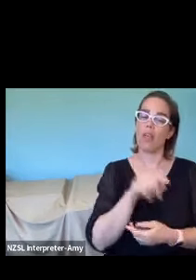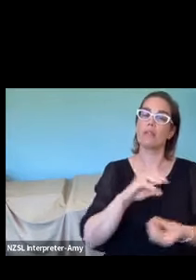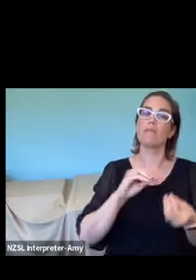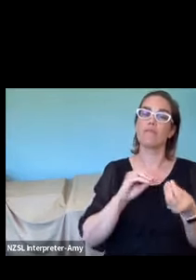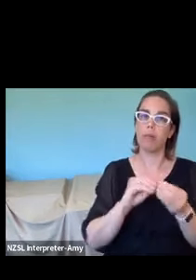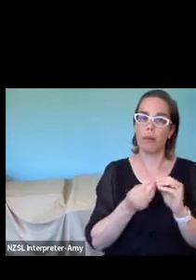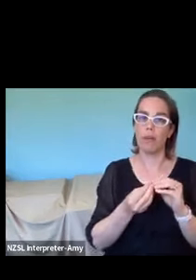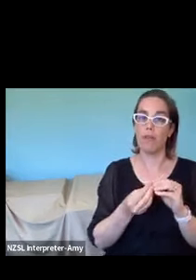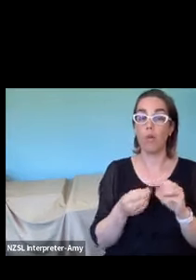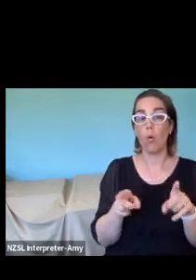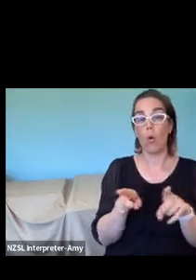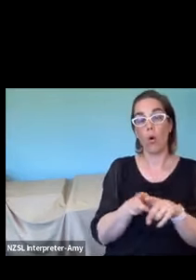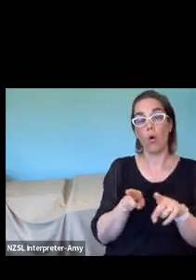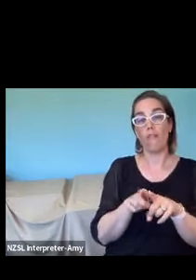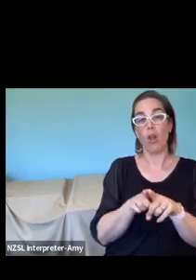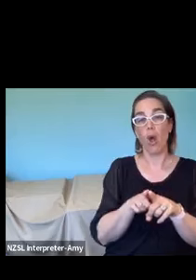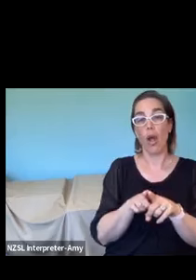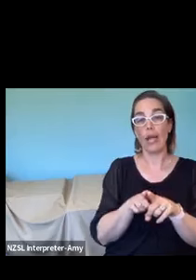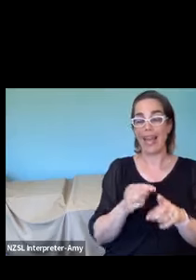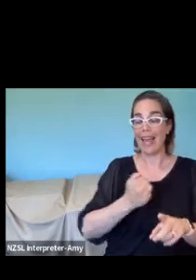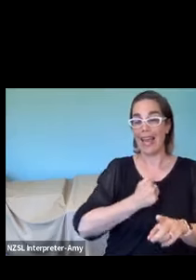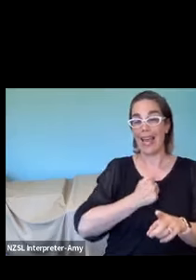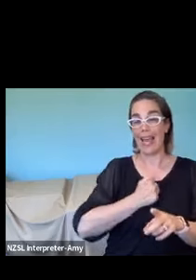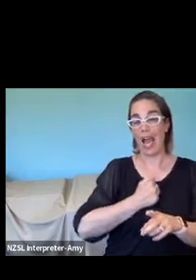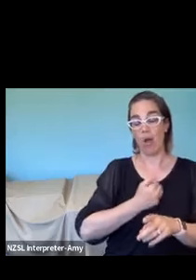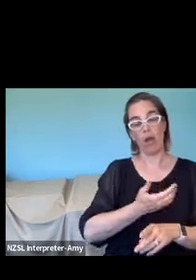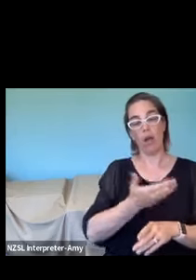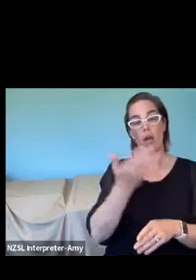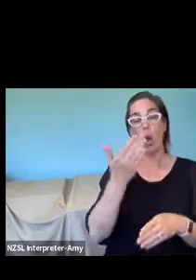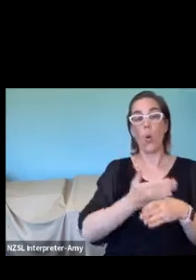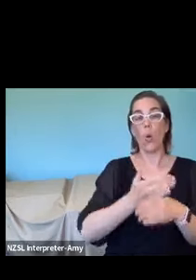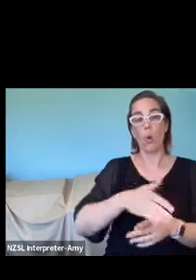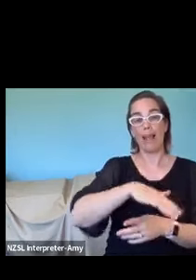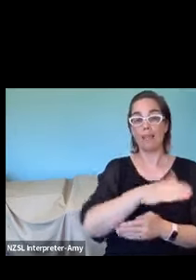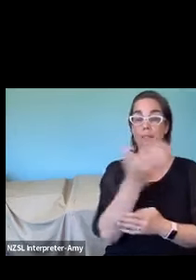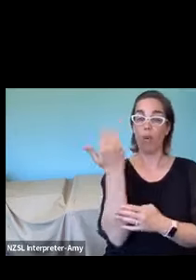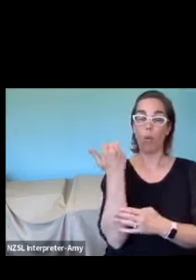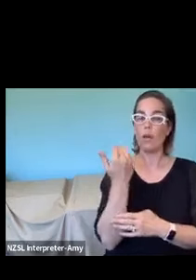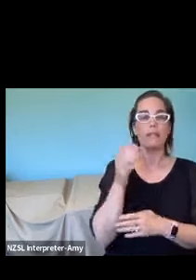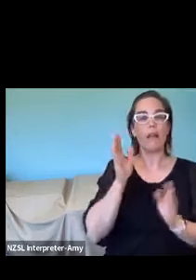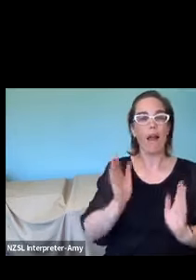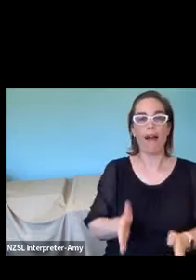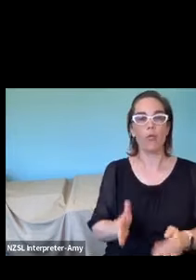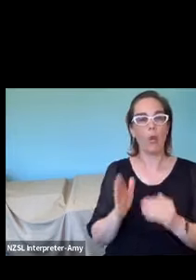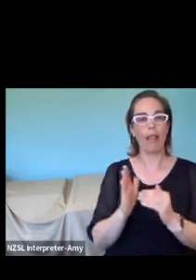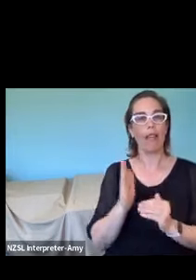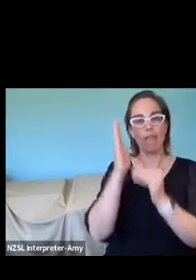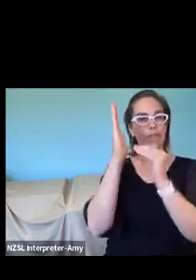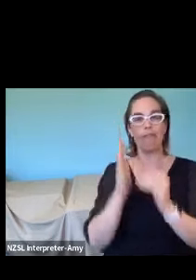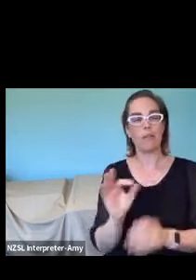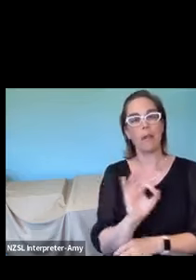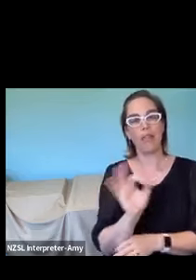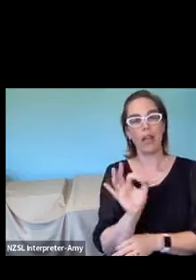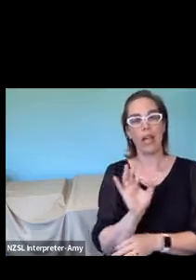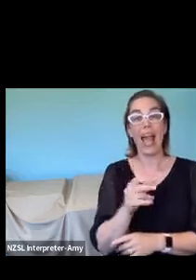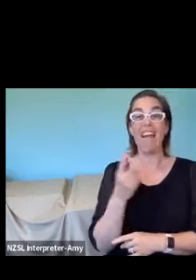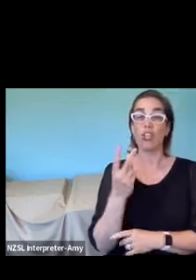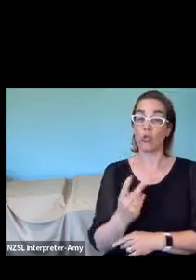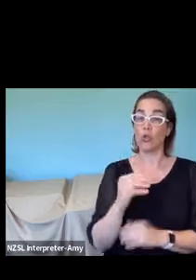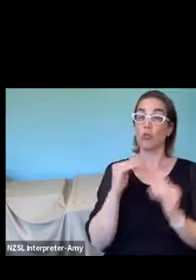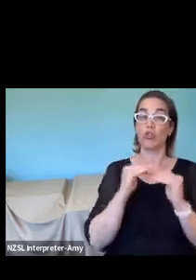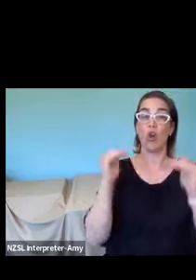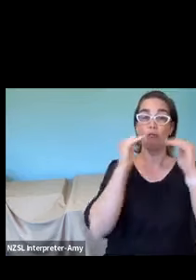know, like for in our previous workplace, we didn't have to have a lift, and we were a two-storey building because it was